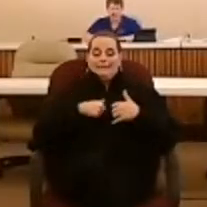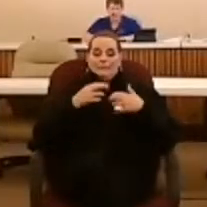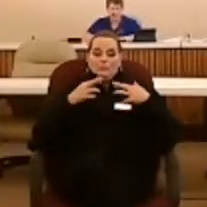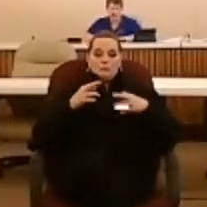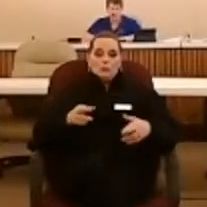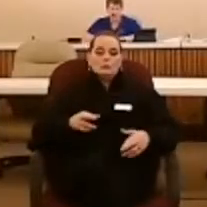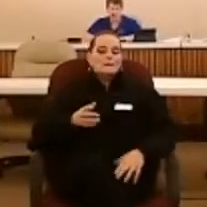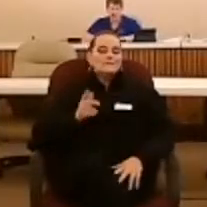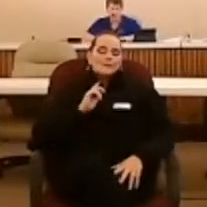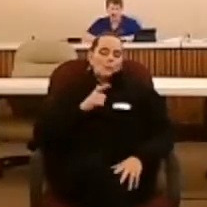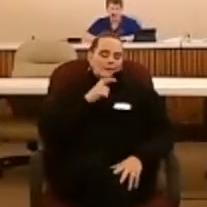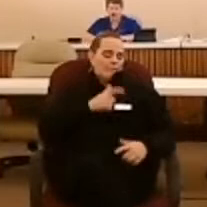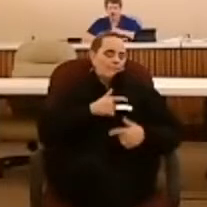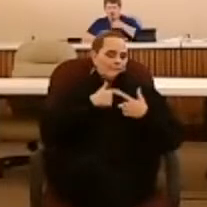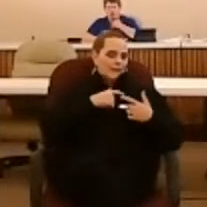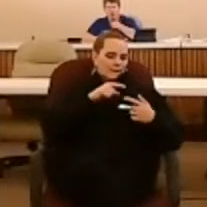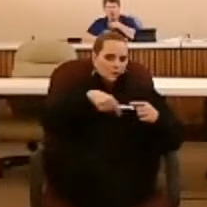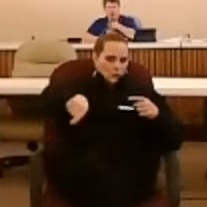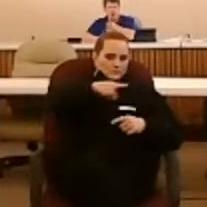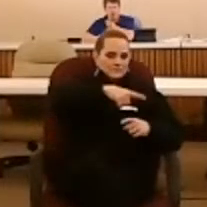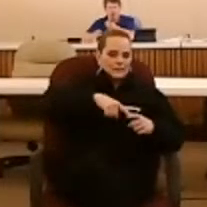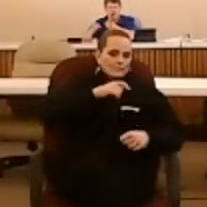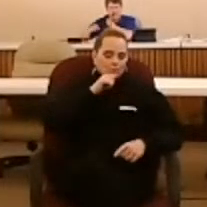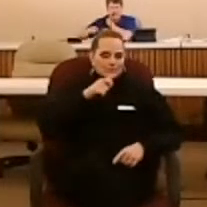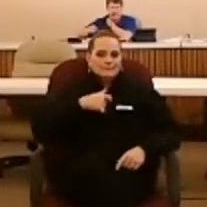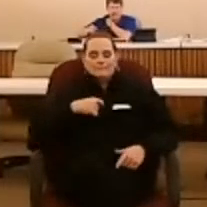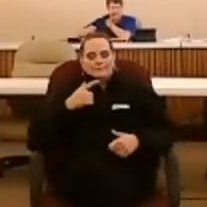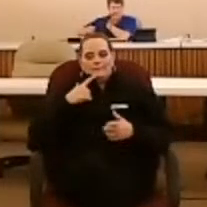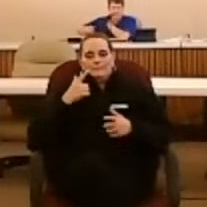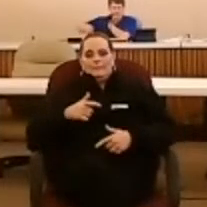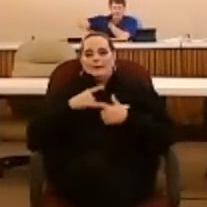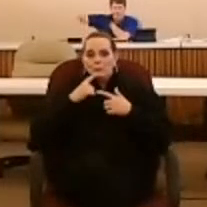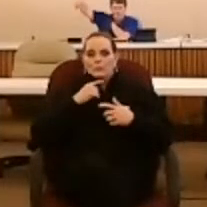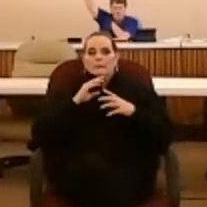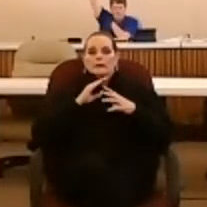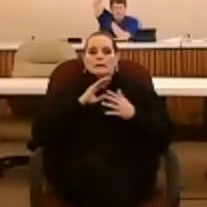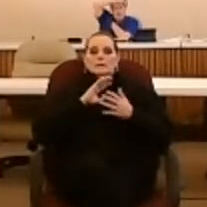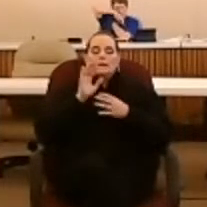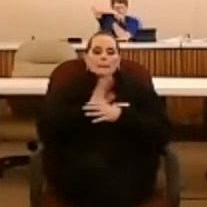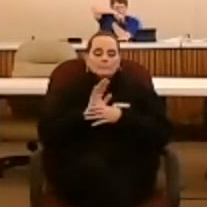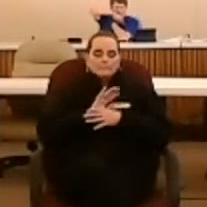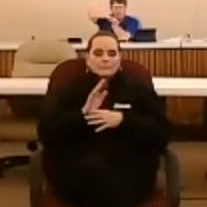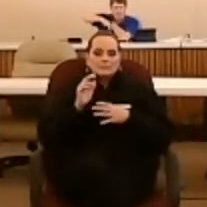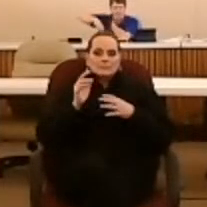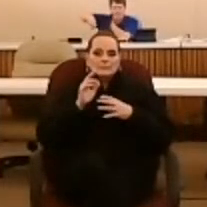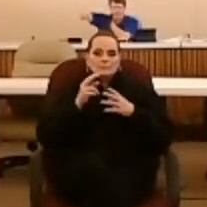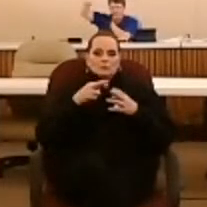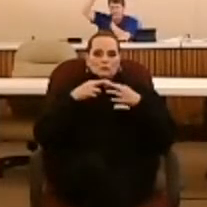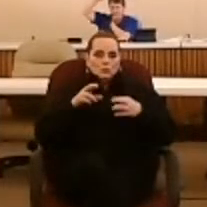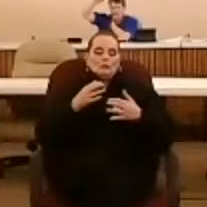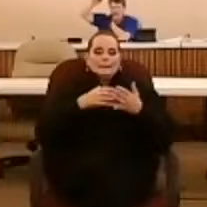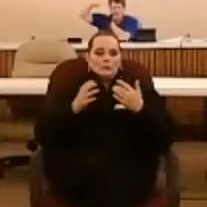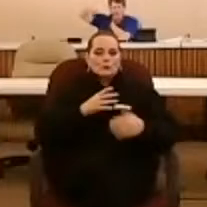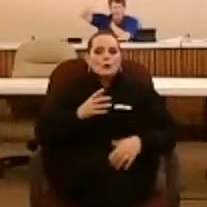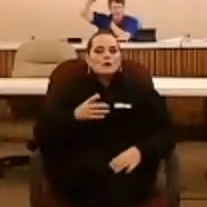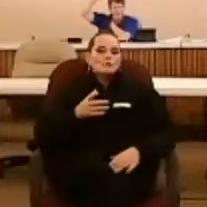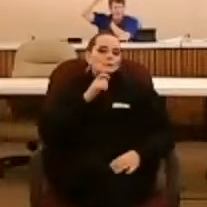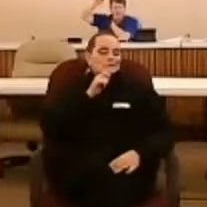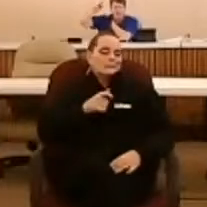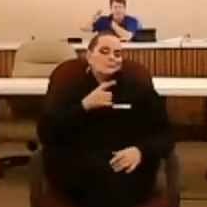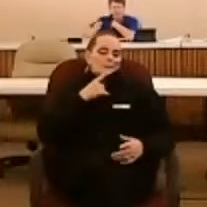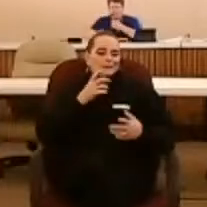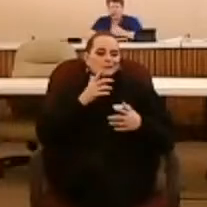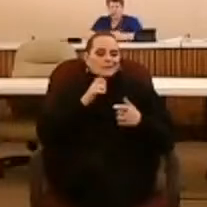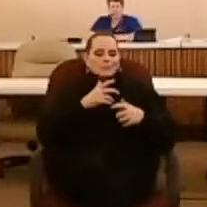weren't on a cul-de-sac, but we were not on a through street either. It was a loop around. So you didn't get anywhere by coming